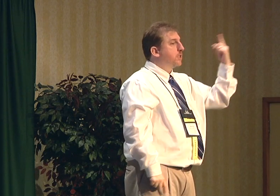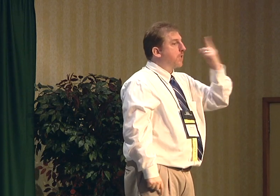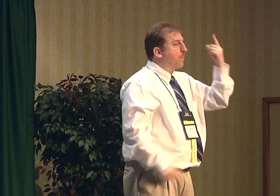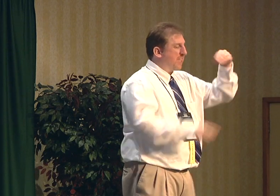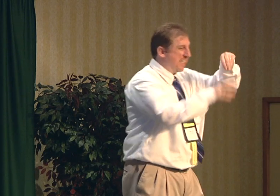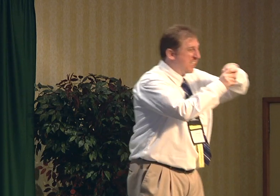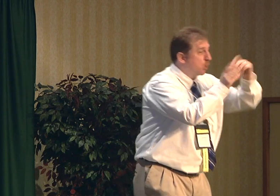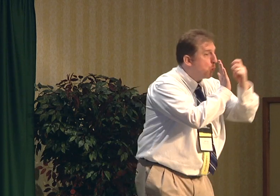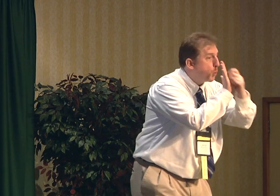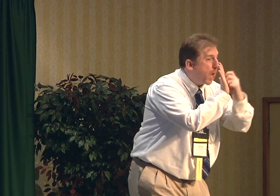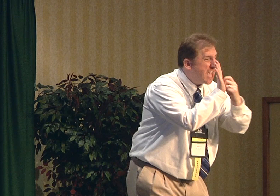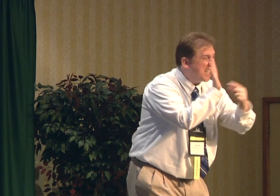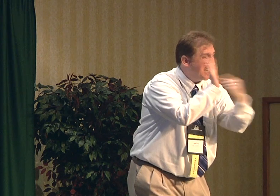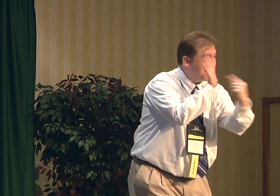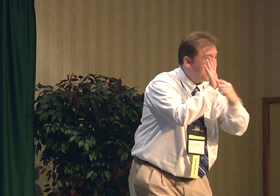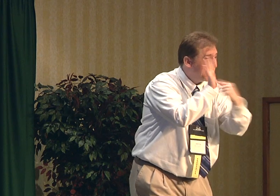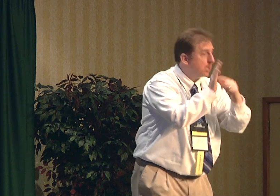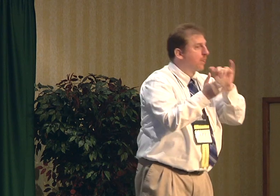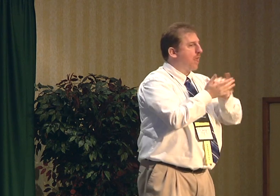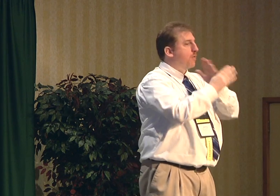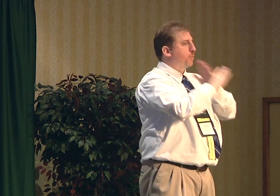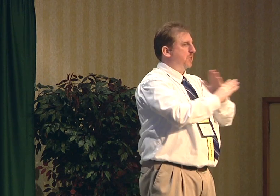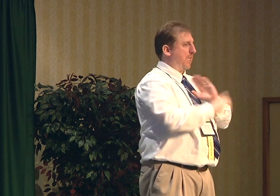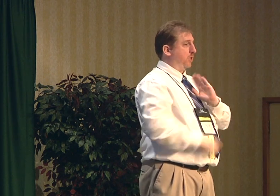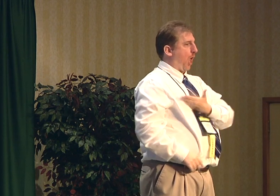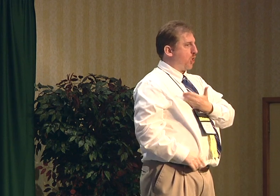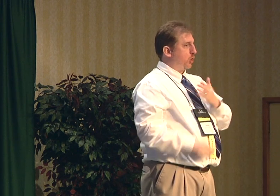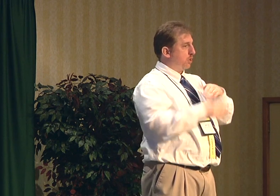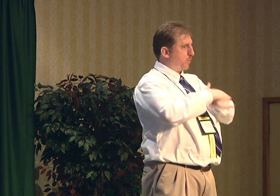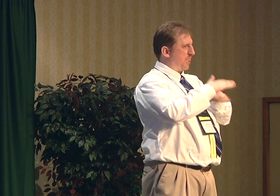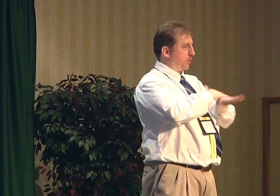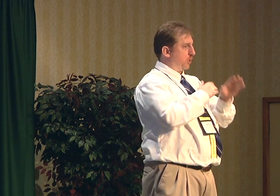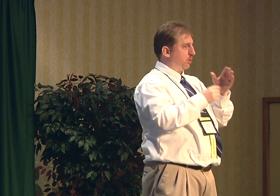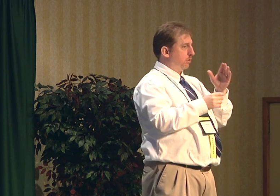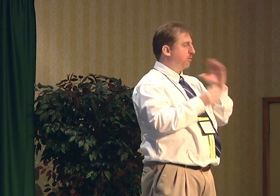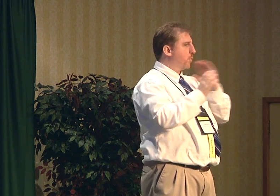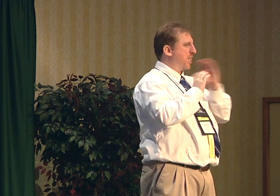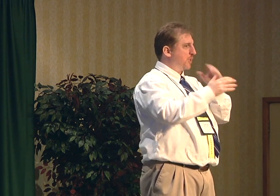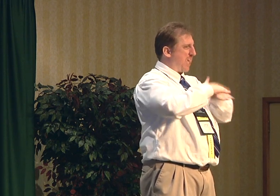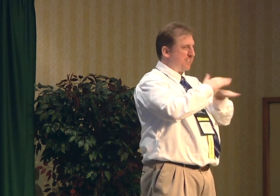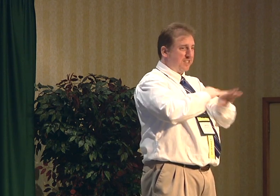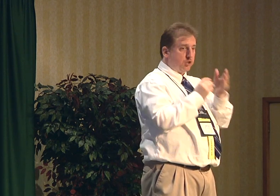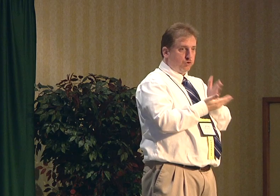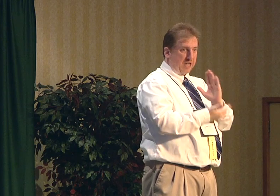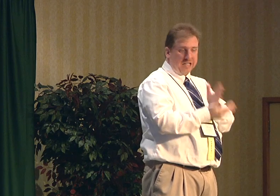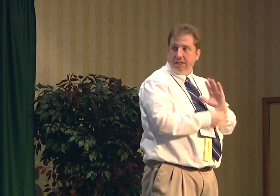means is that hospitals will have something in writing that protects our communication access